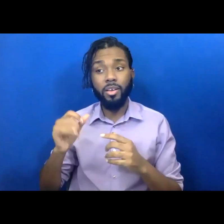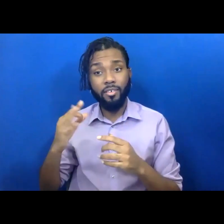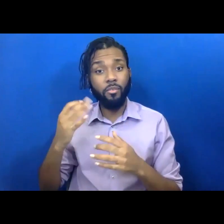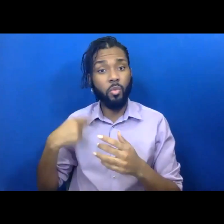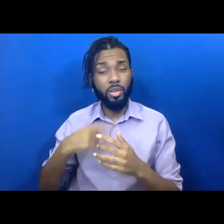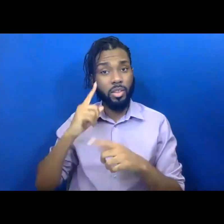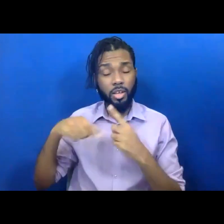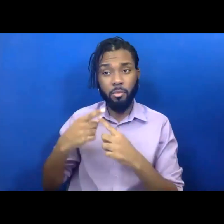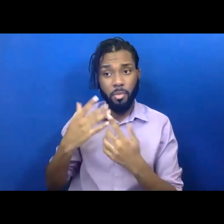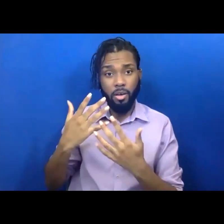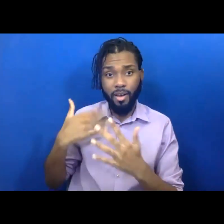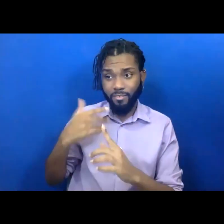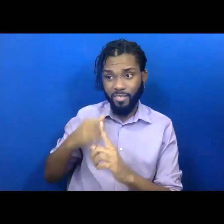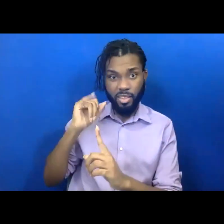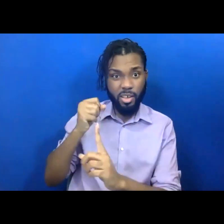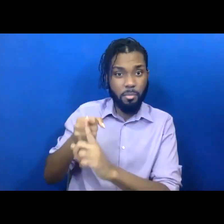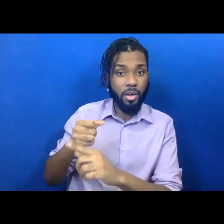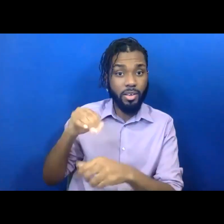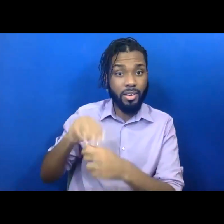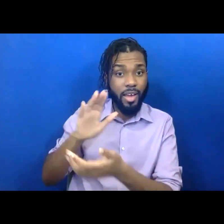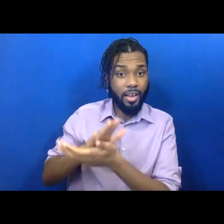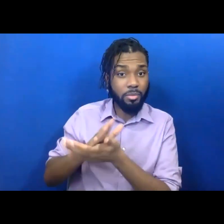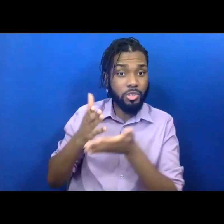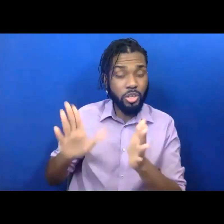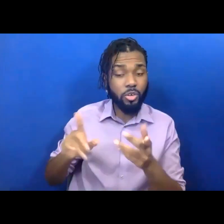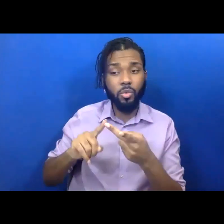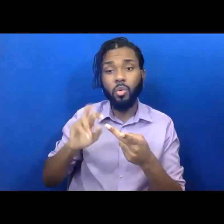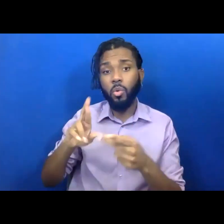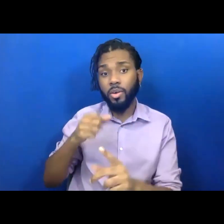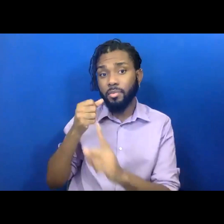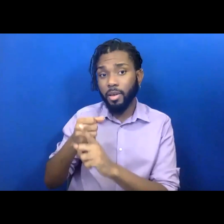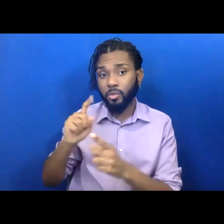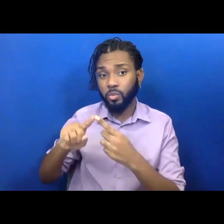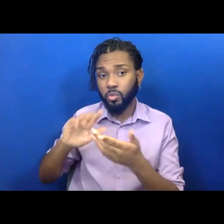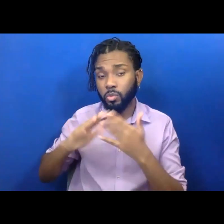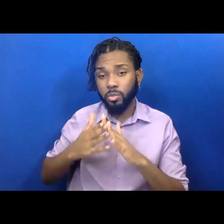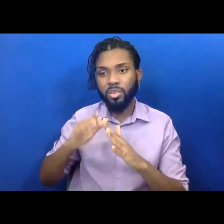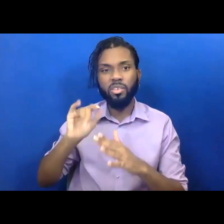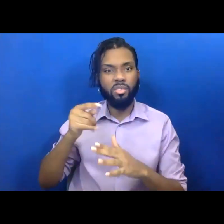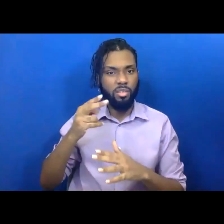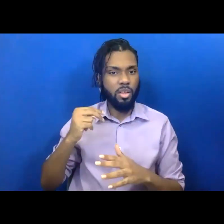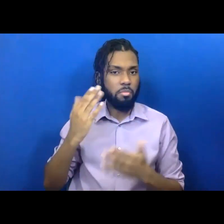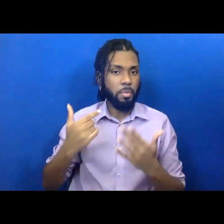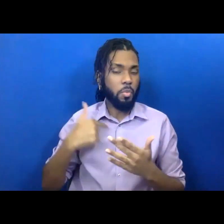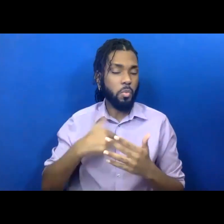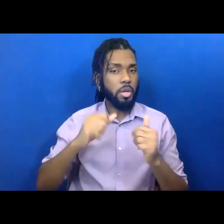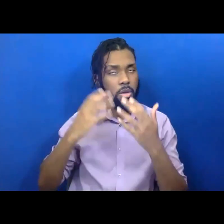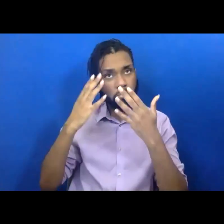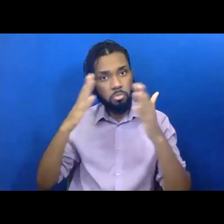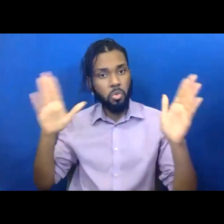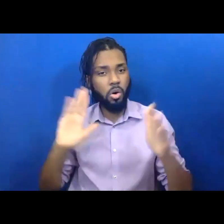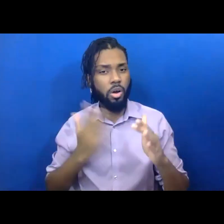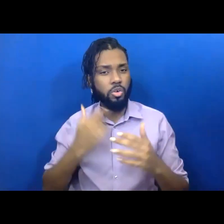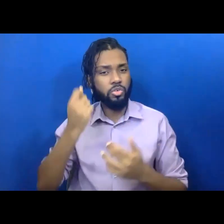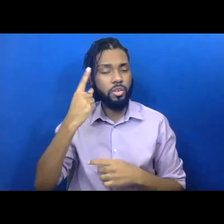on academia in general, or having an impact on communities, then maybe we broaden our understanding of what counts